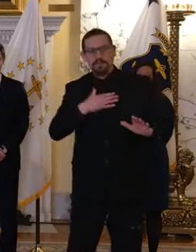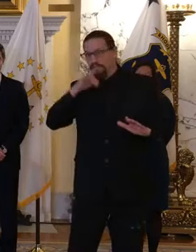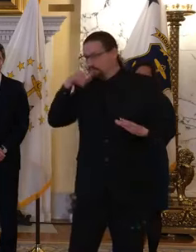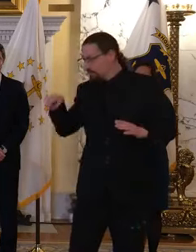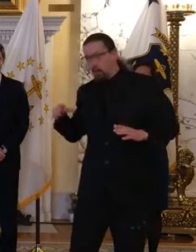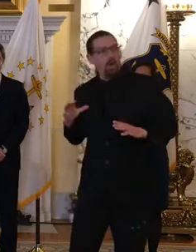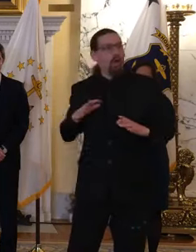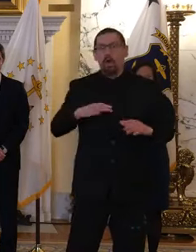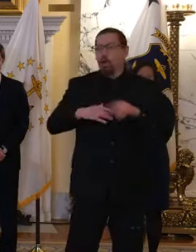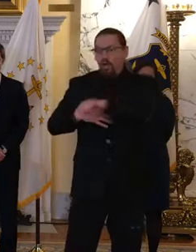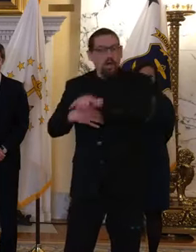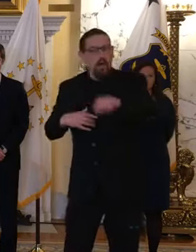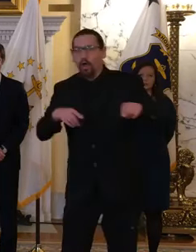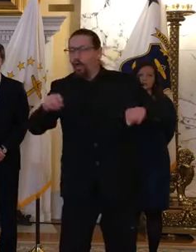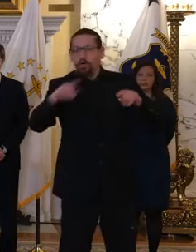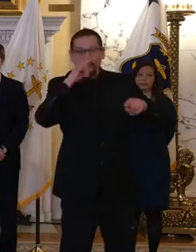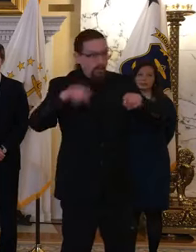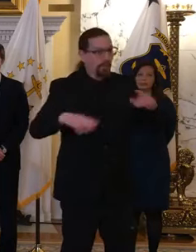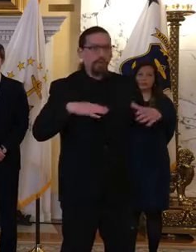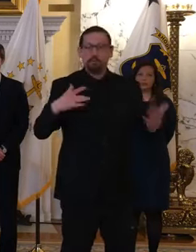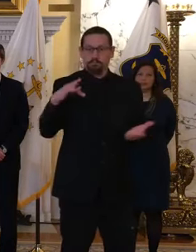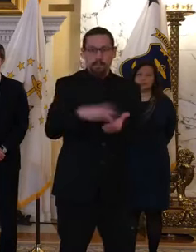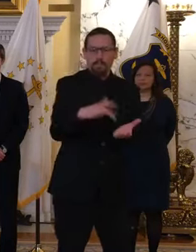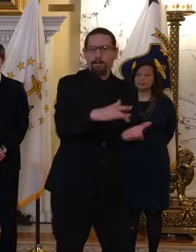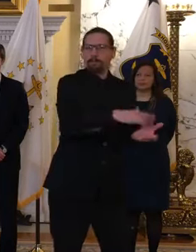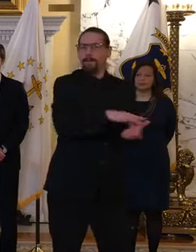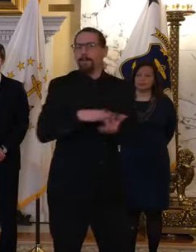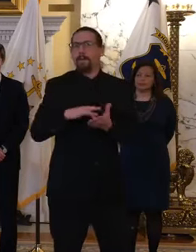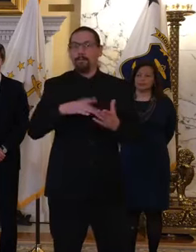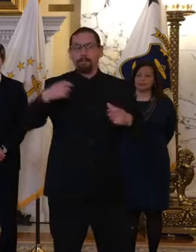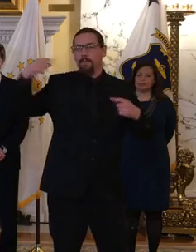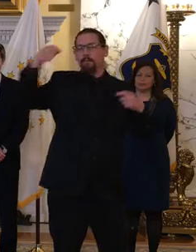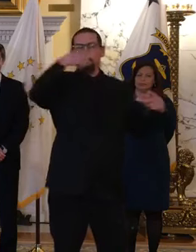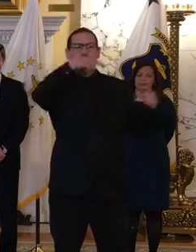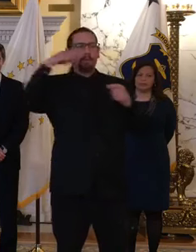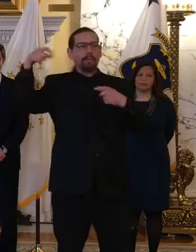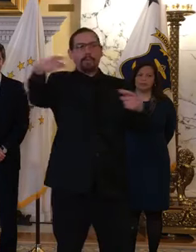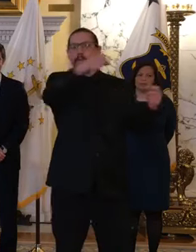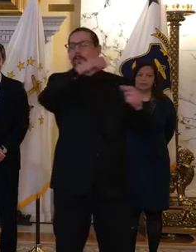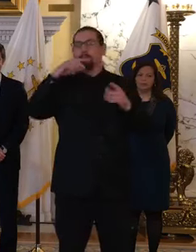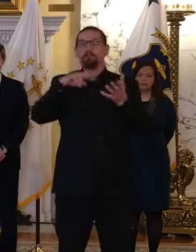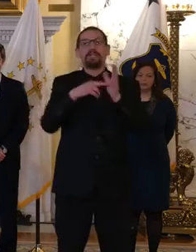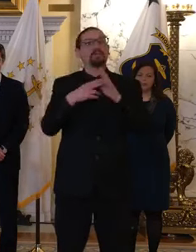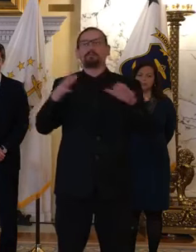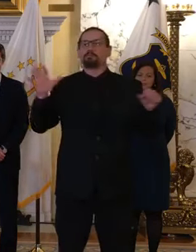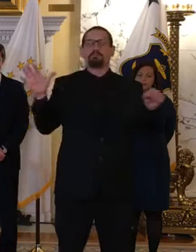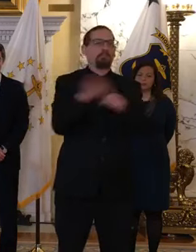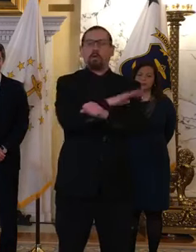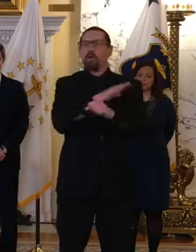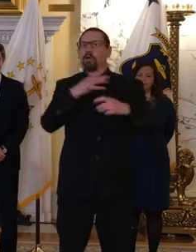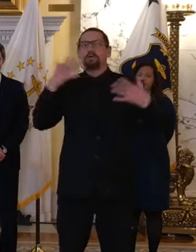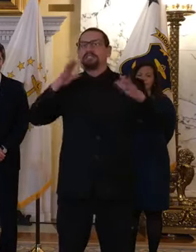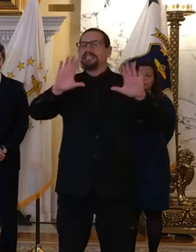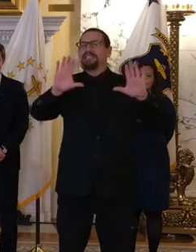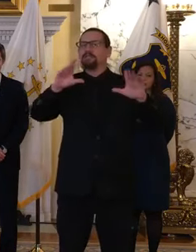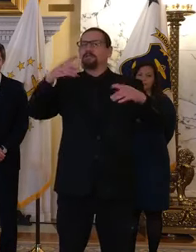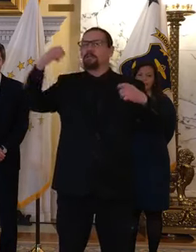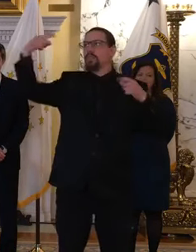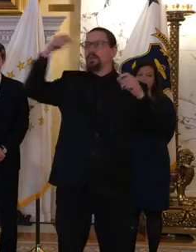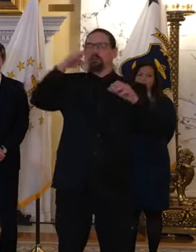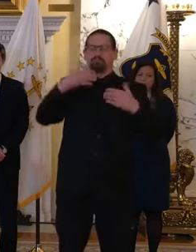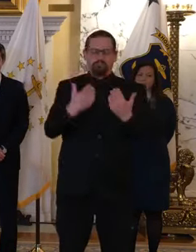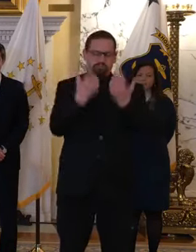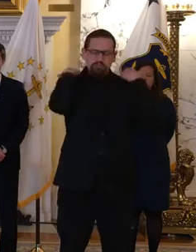and turning the hotspot on. Please don't do that, because then we'll crash the system. The whole point of this is to make